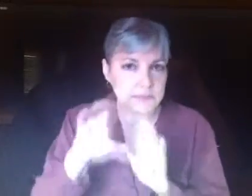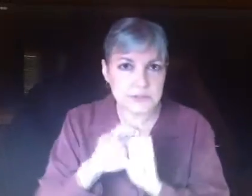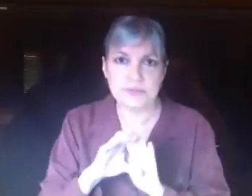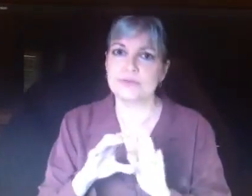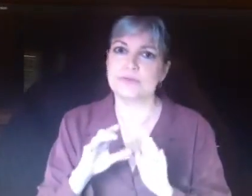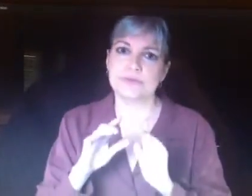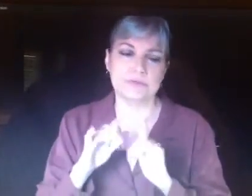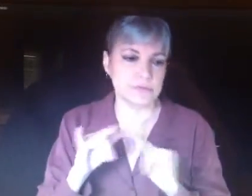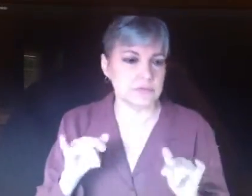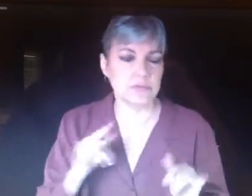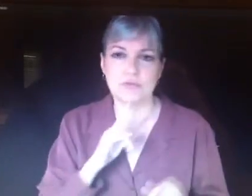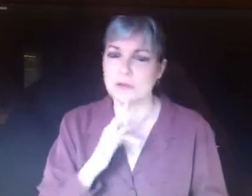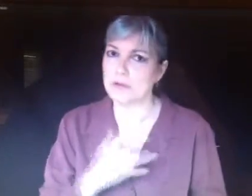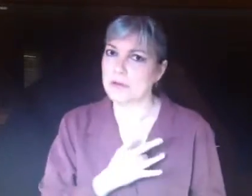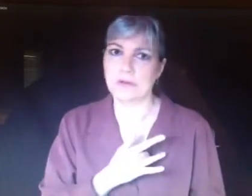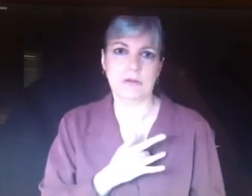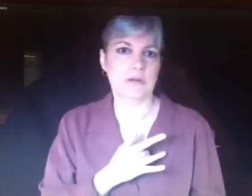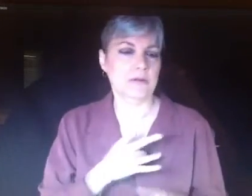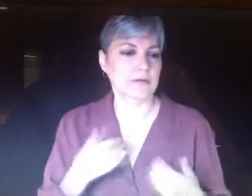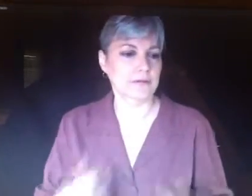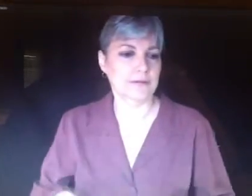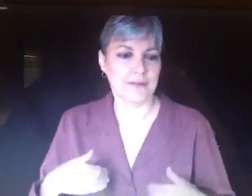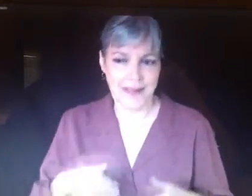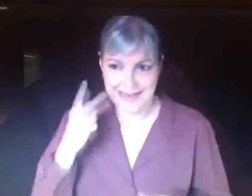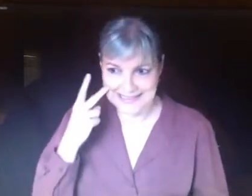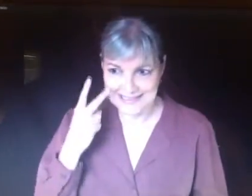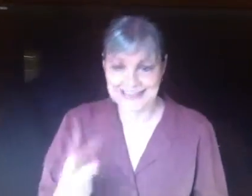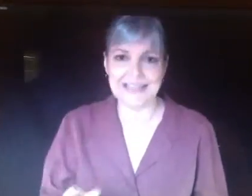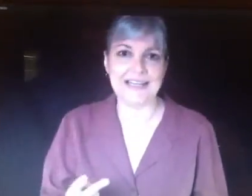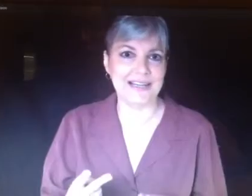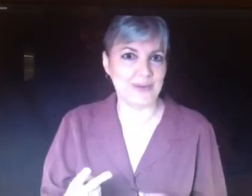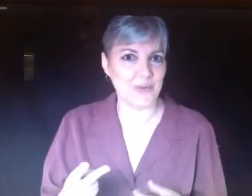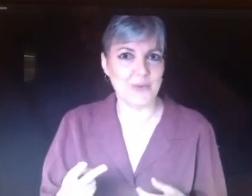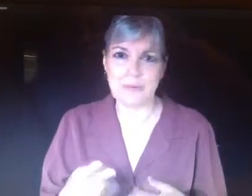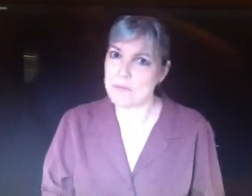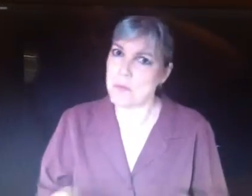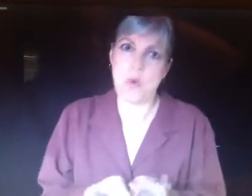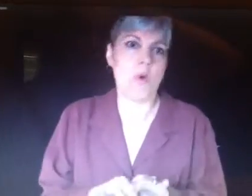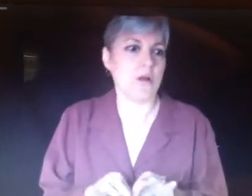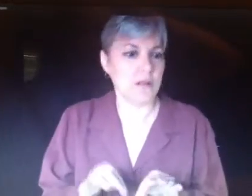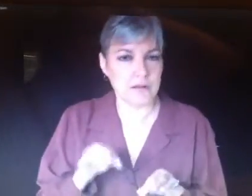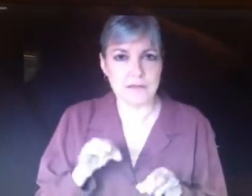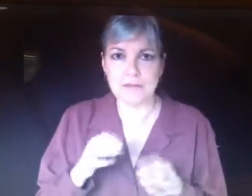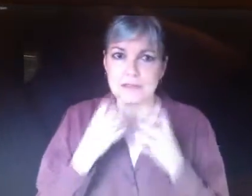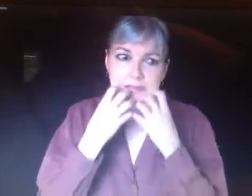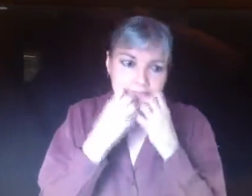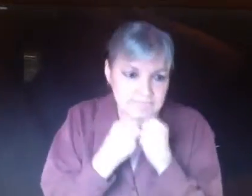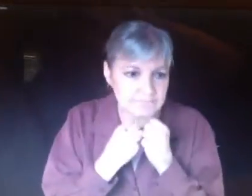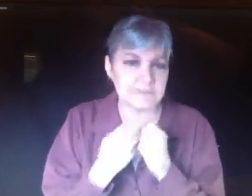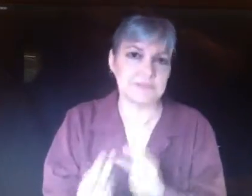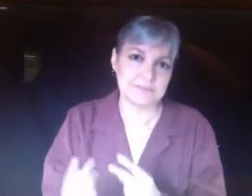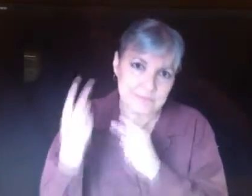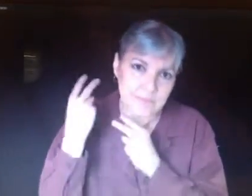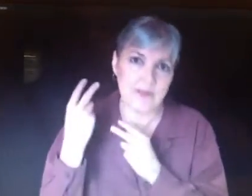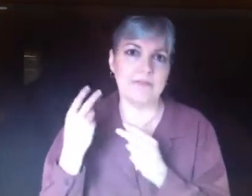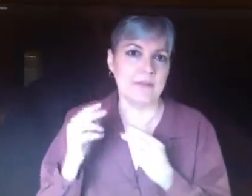And people sent me many stories and many pictures, and it was a heartfelt experience, it really was. People really